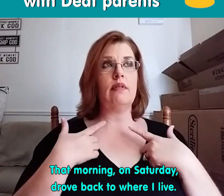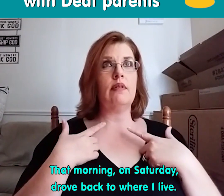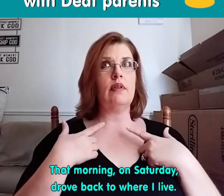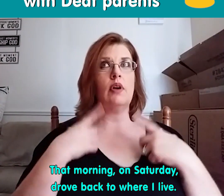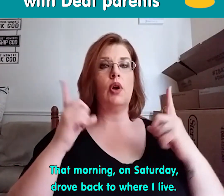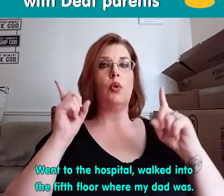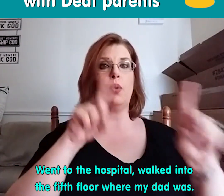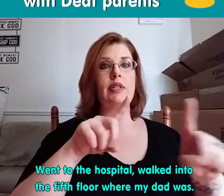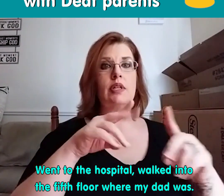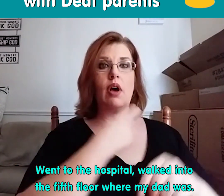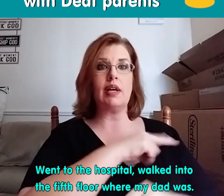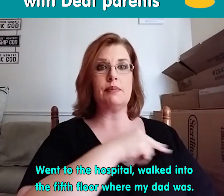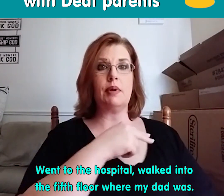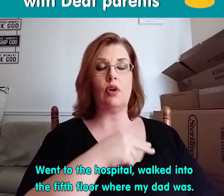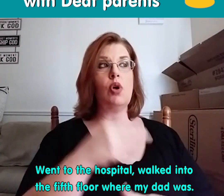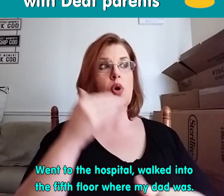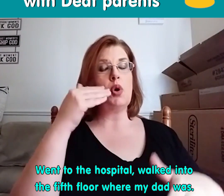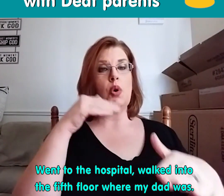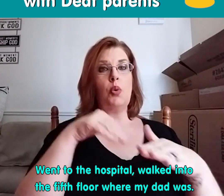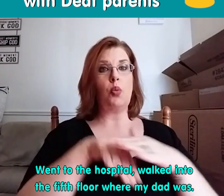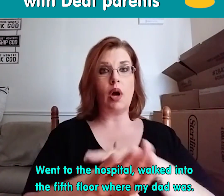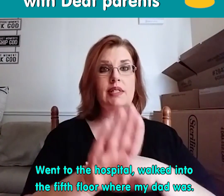with chemo.